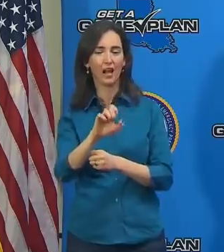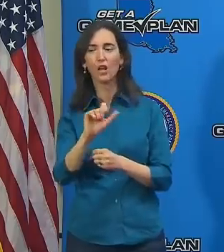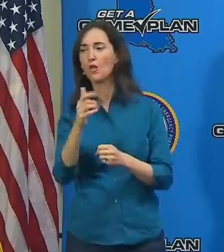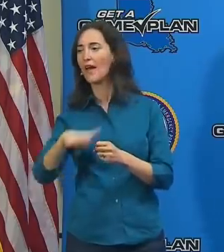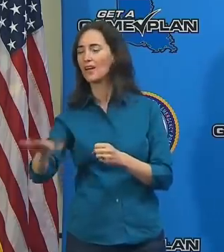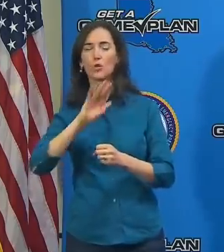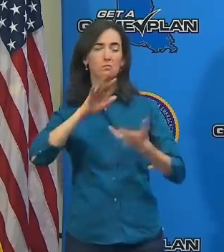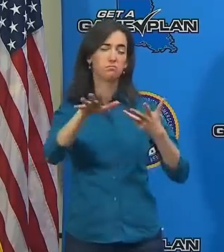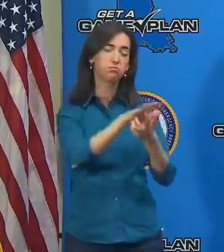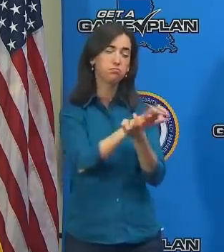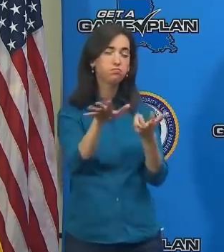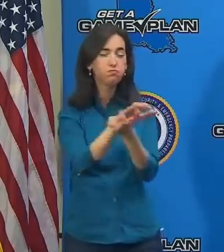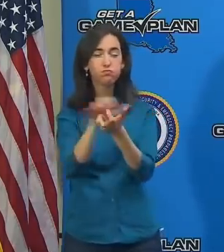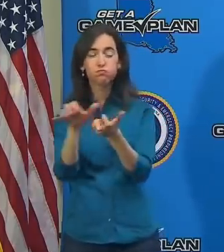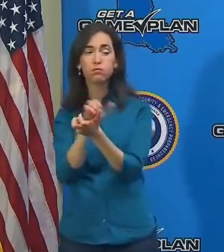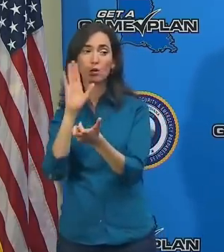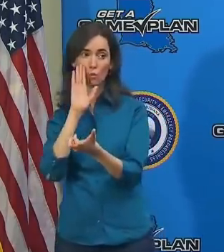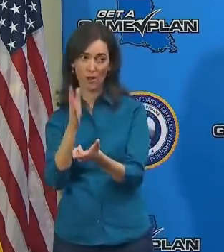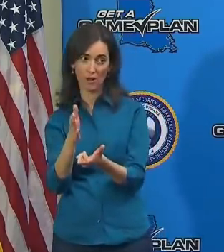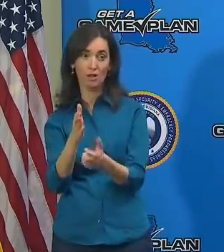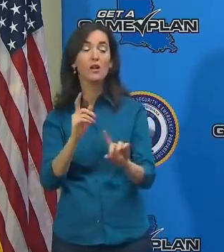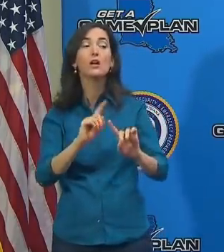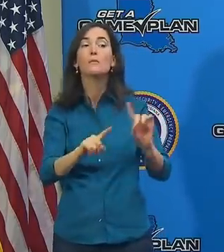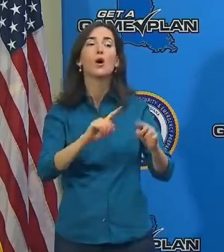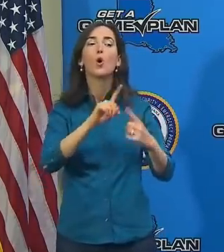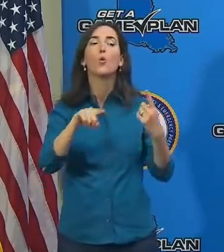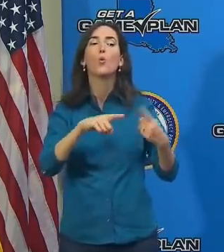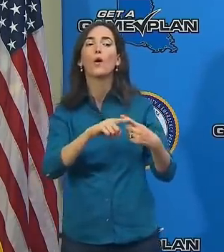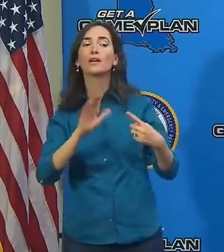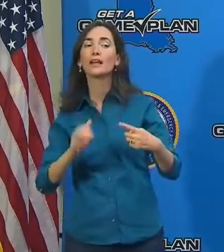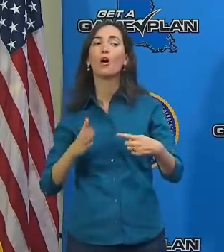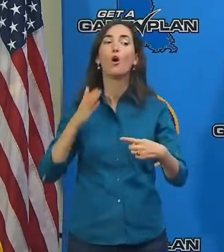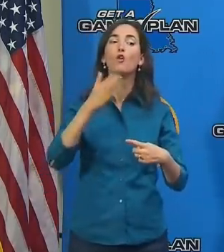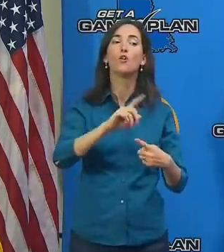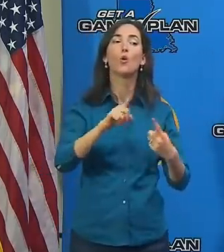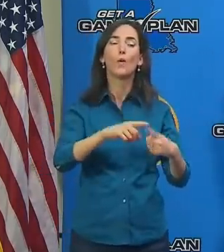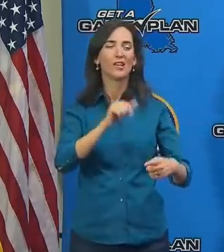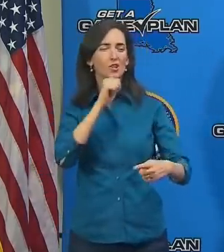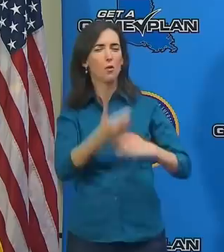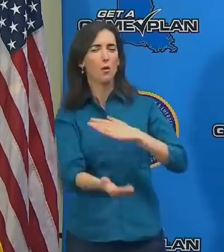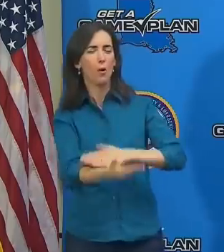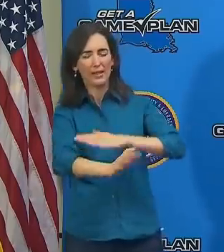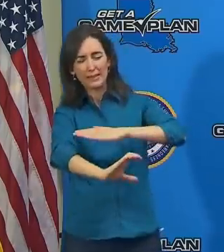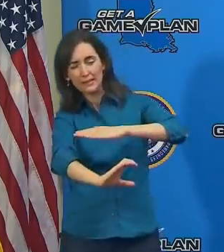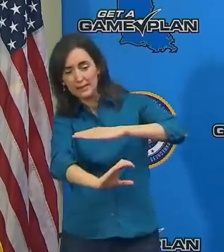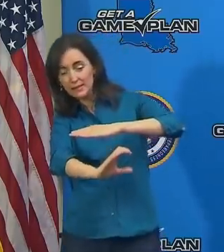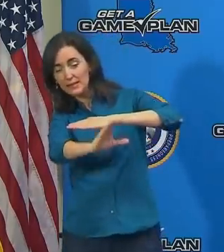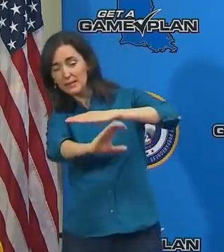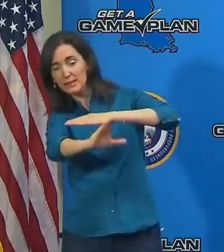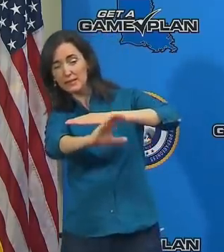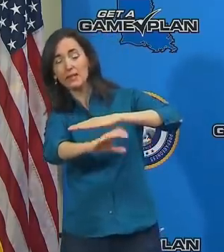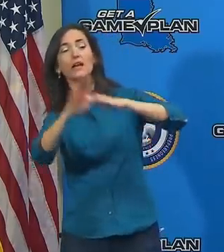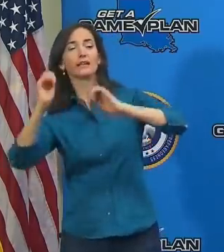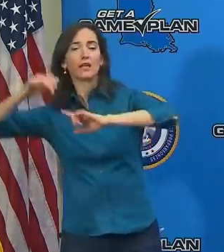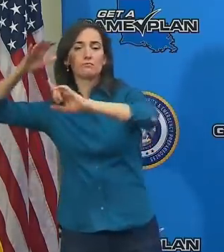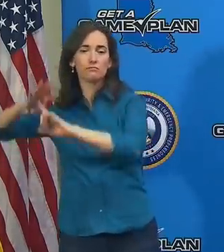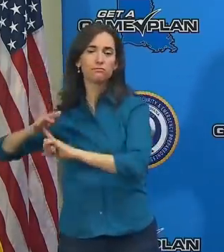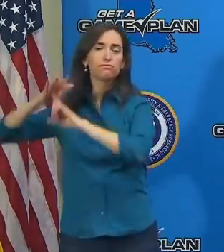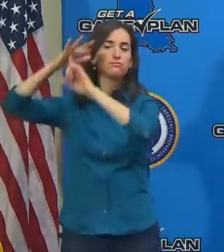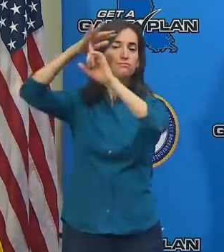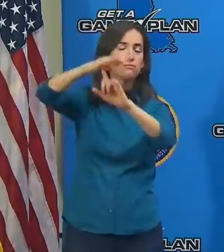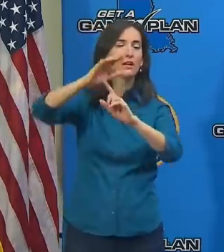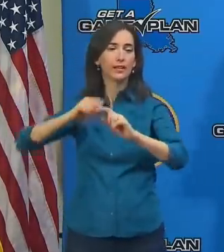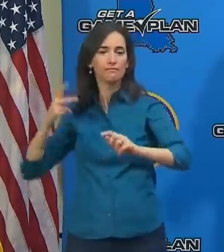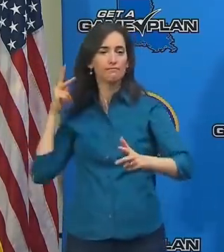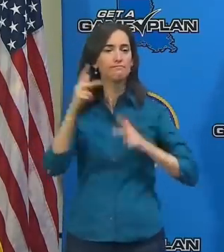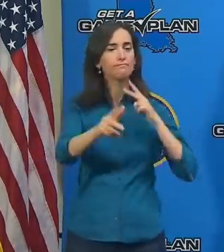likely be sometime after first light tomorrow morning before we can get up in the air and get vehicles down there. And of